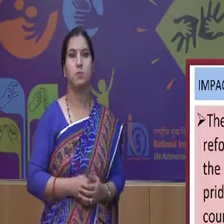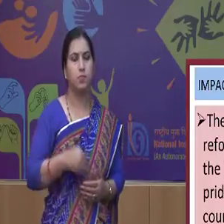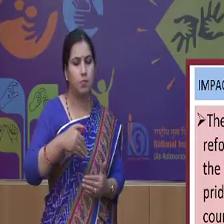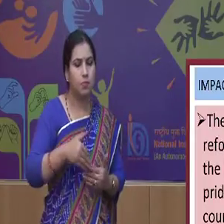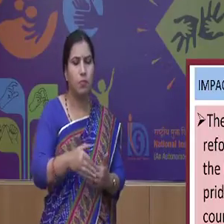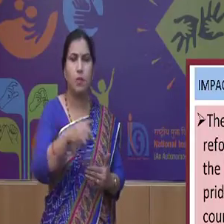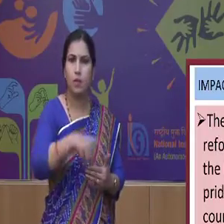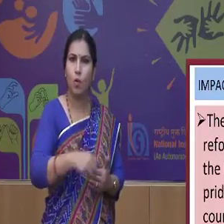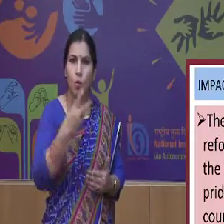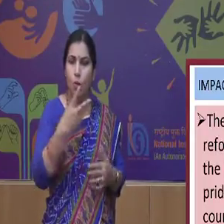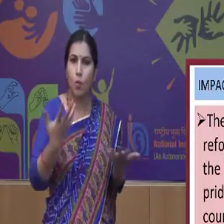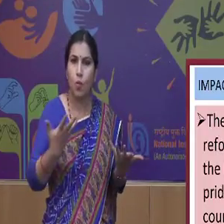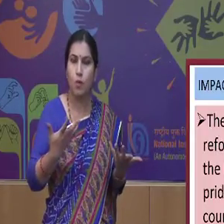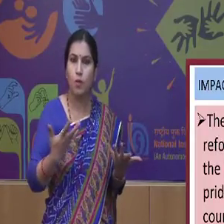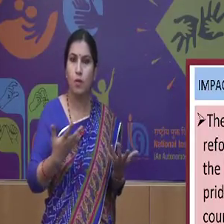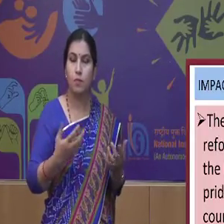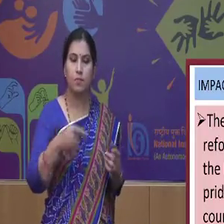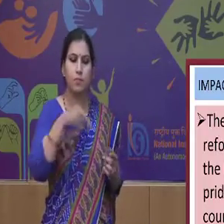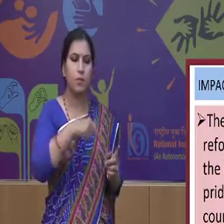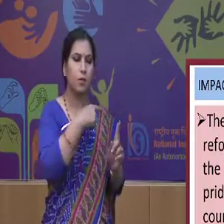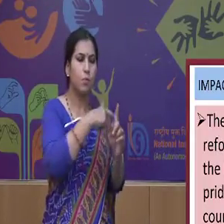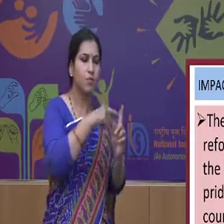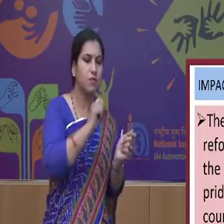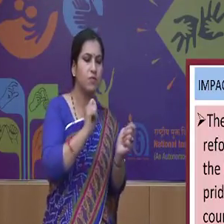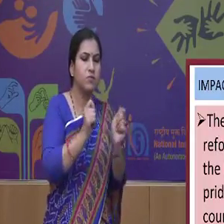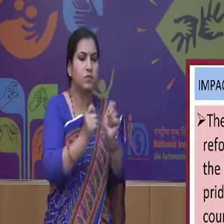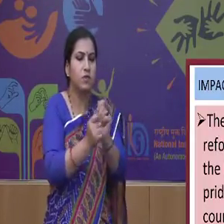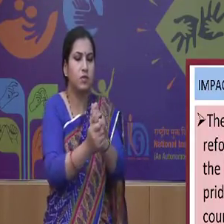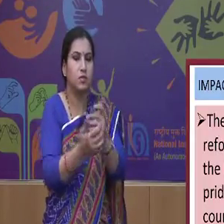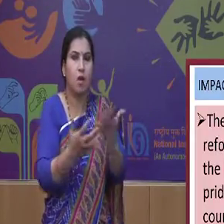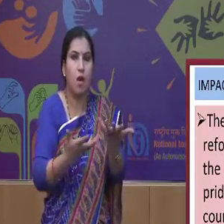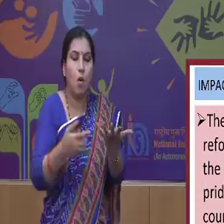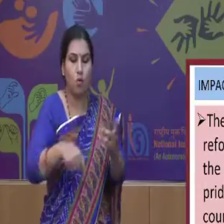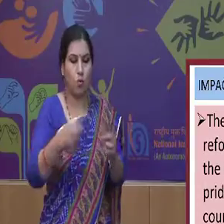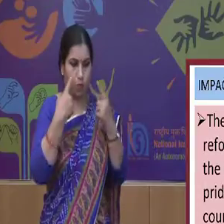Let us now try to focus on the impact of reform movements.